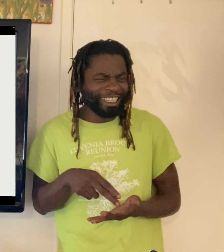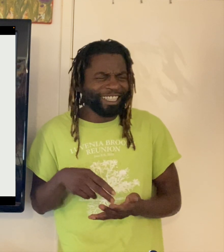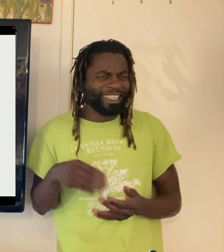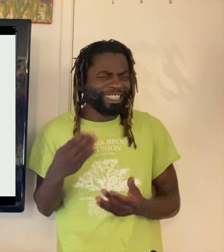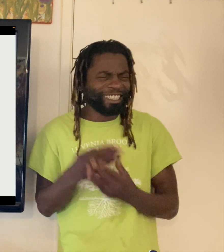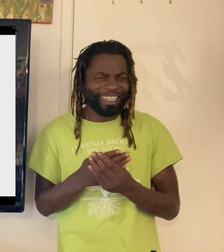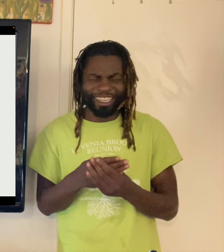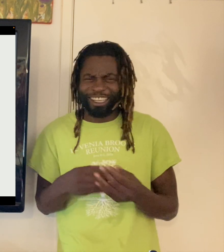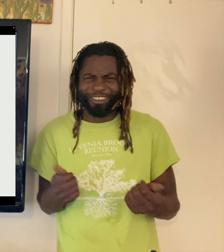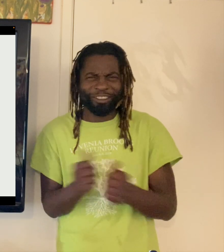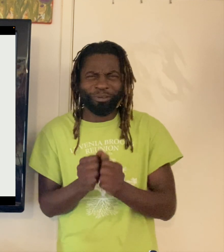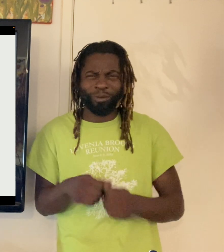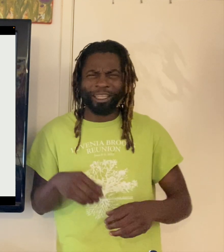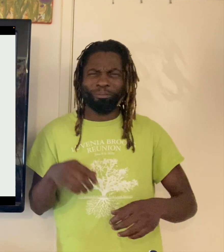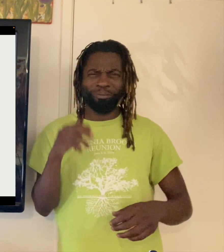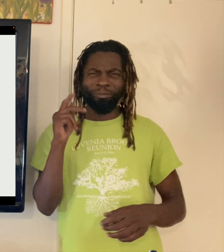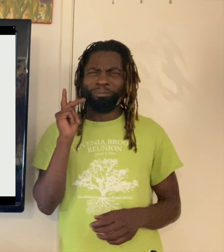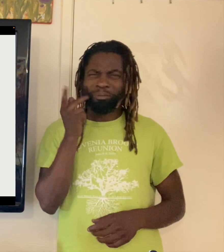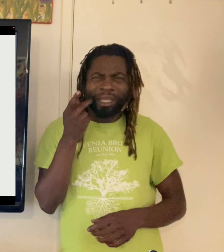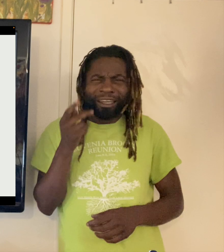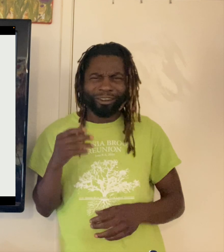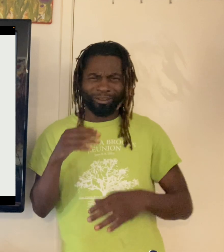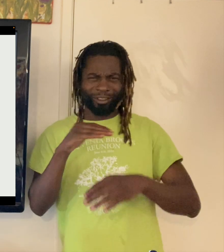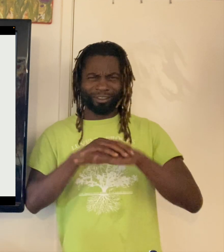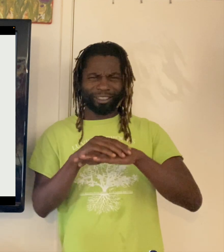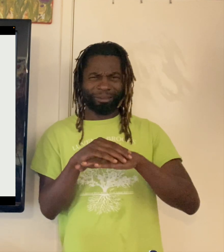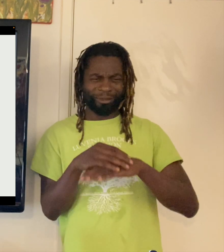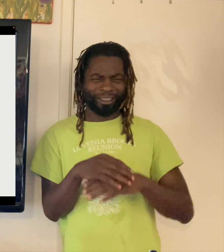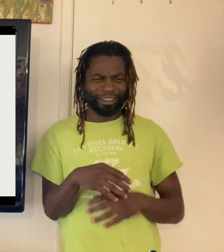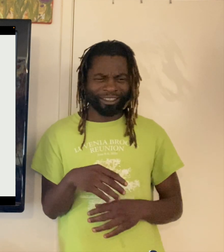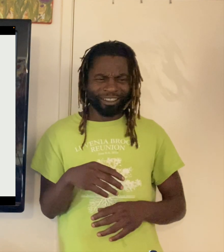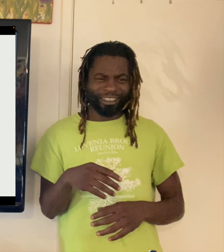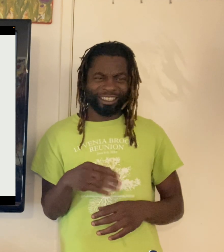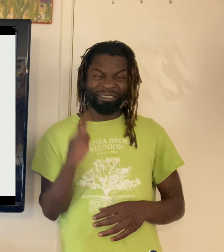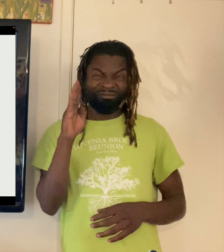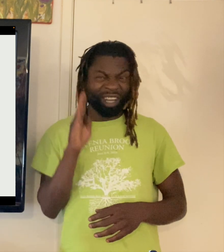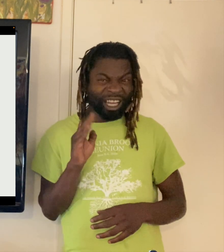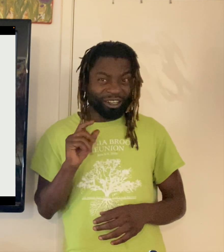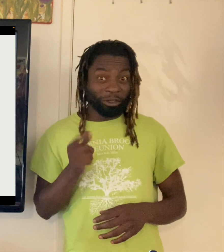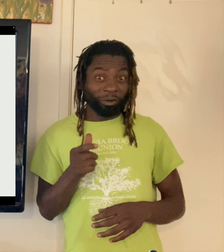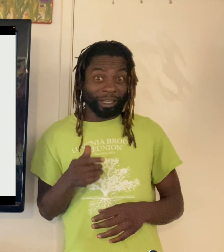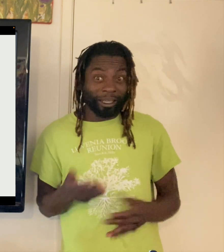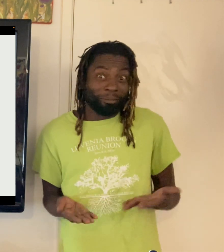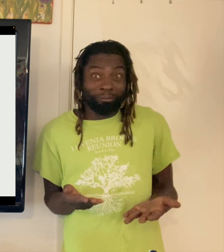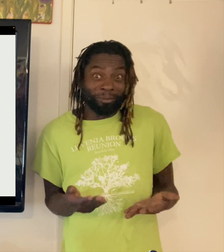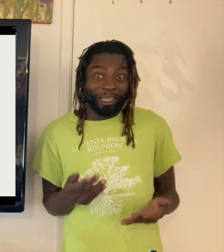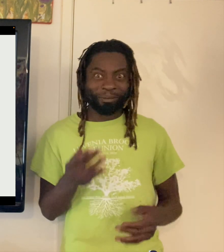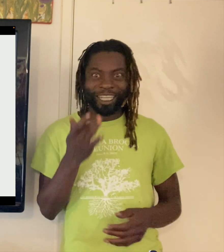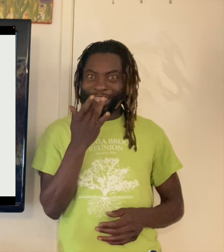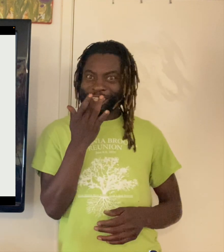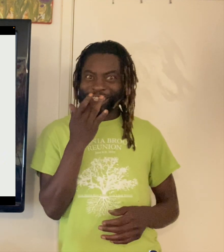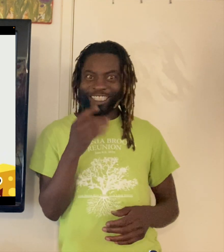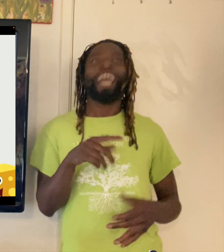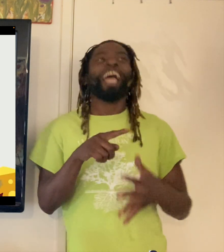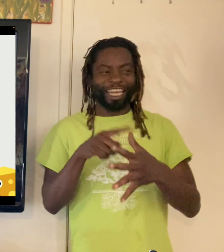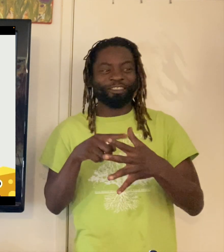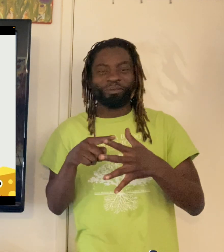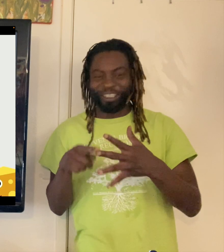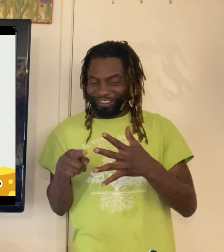on top, well, is brown and green and maybe